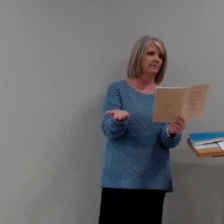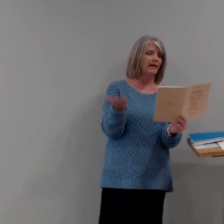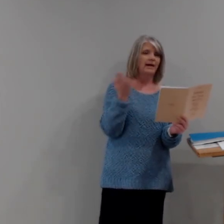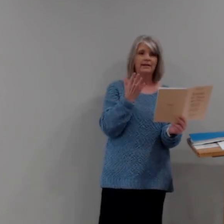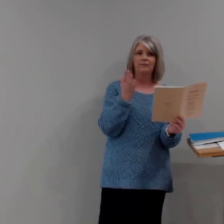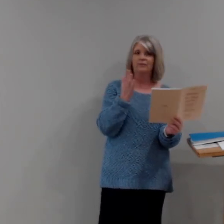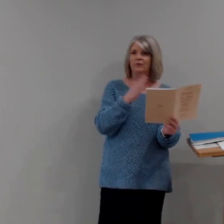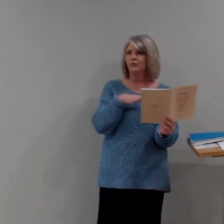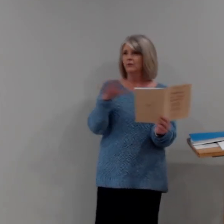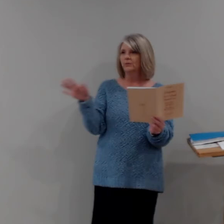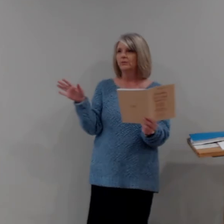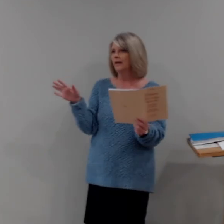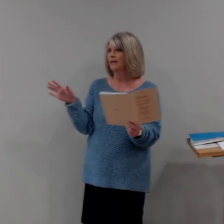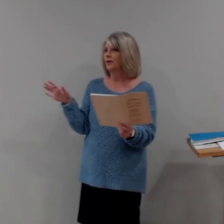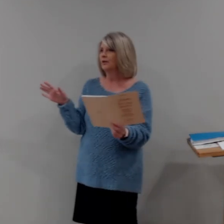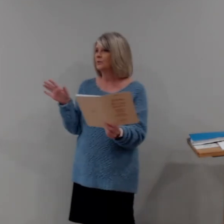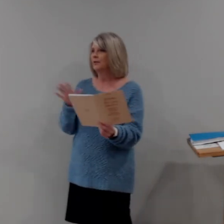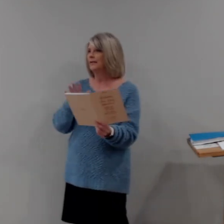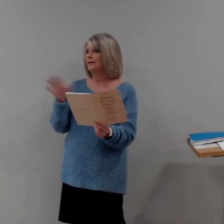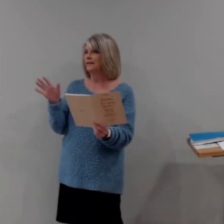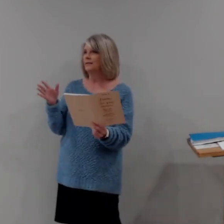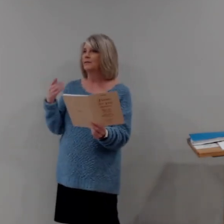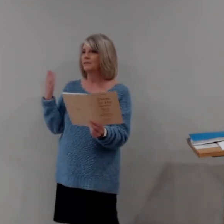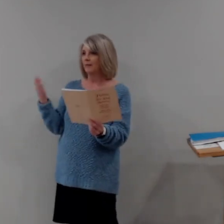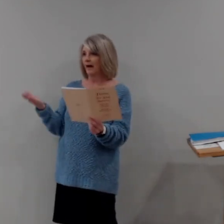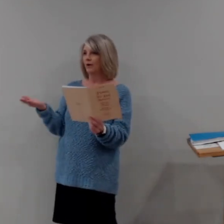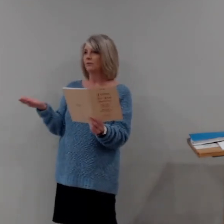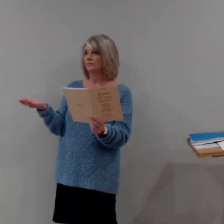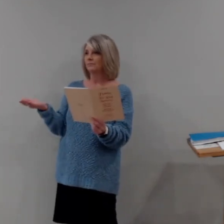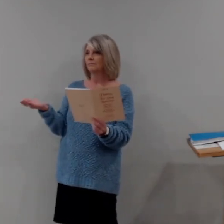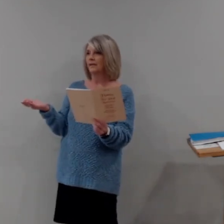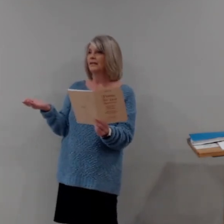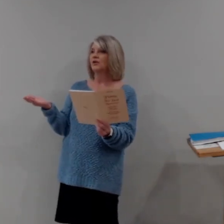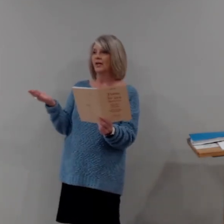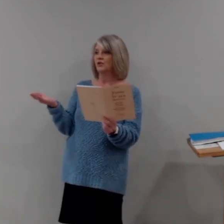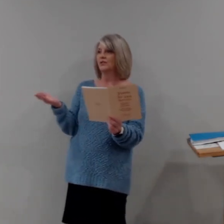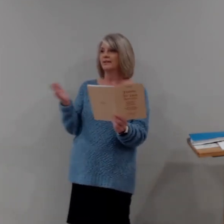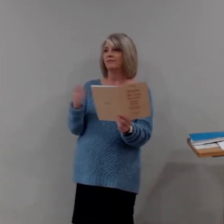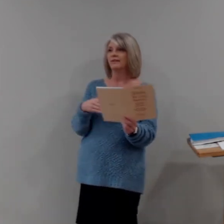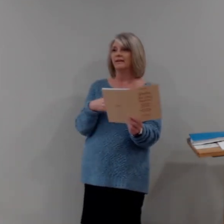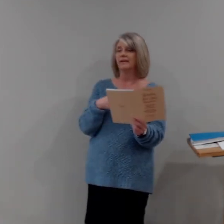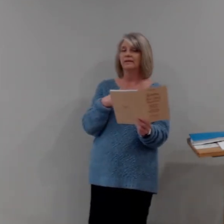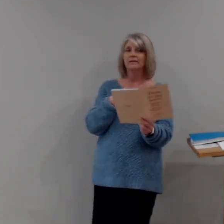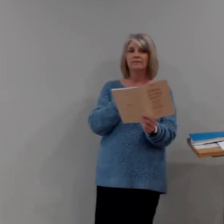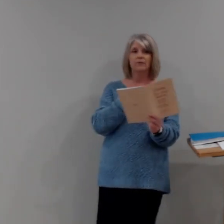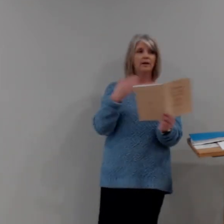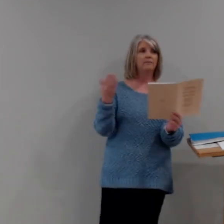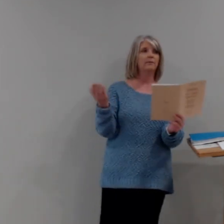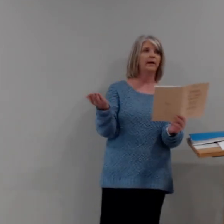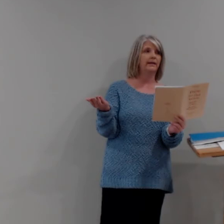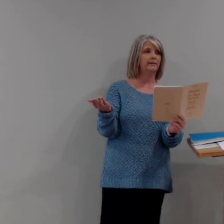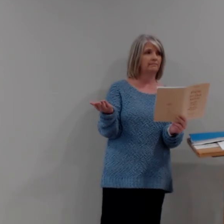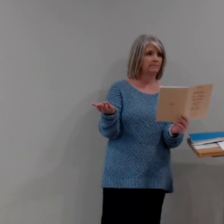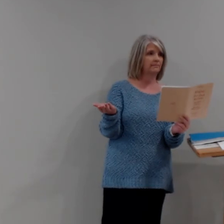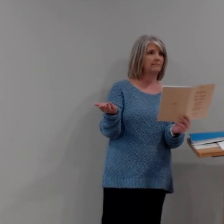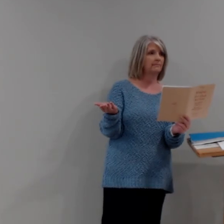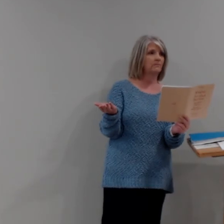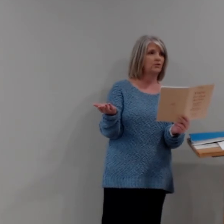And if you cannot do anything but smile, it changes everything for everybody. Just